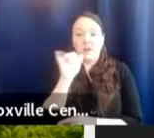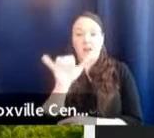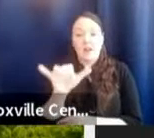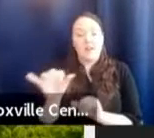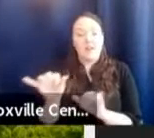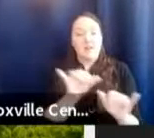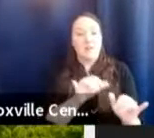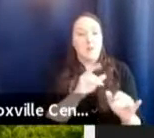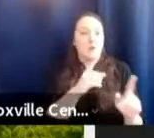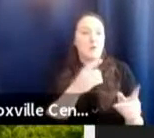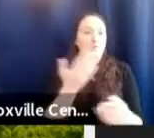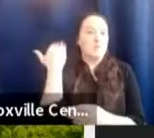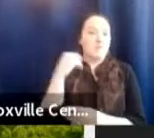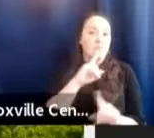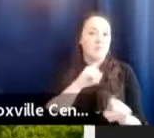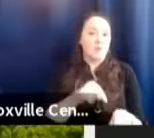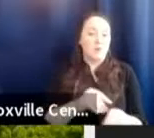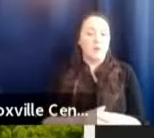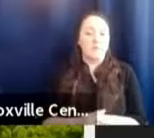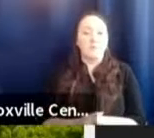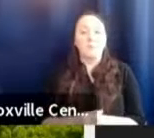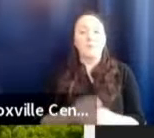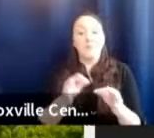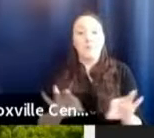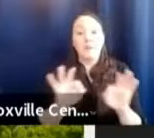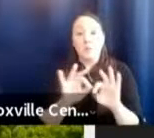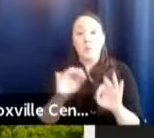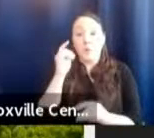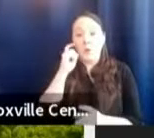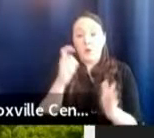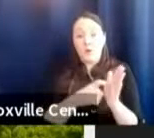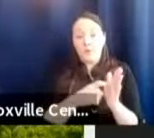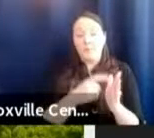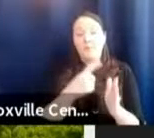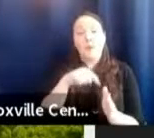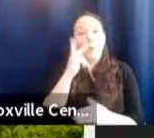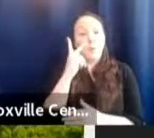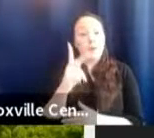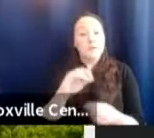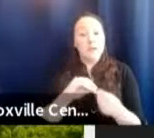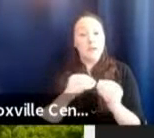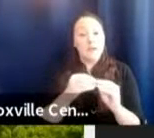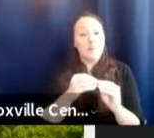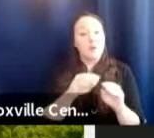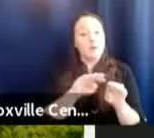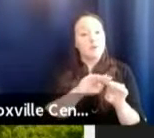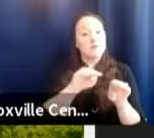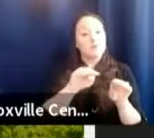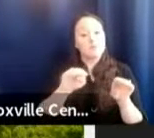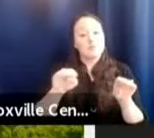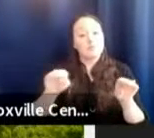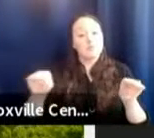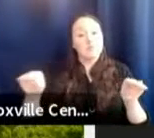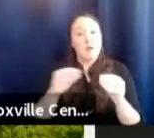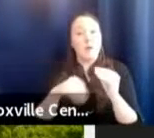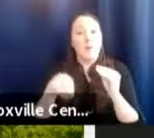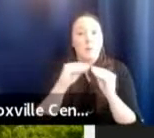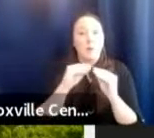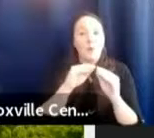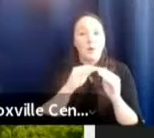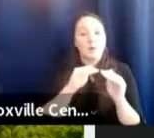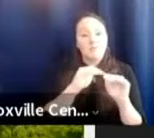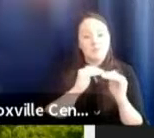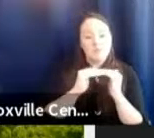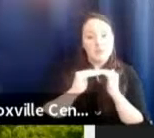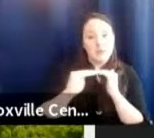periods. It's important to note we are seeing these figures leveling off to more of a plateau.